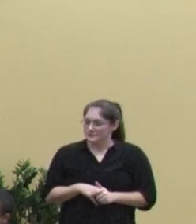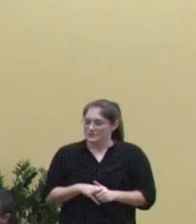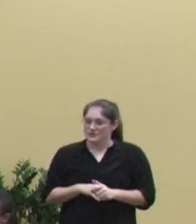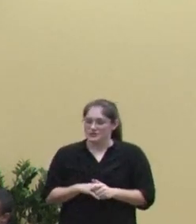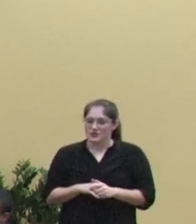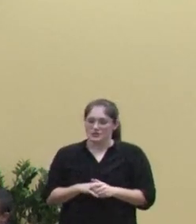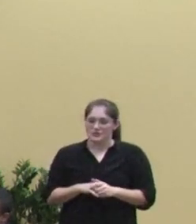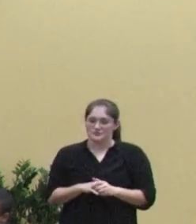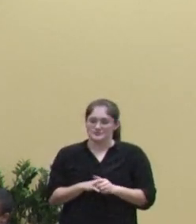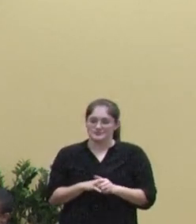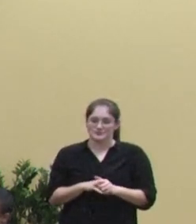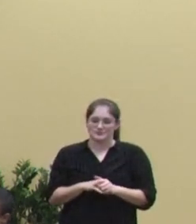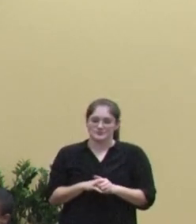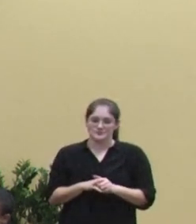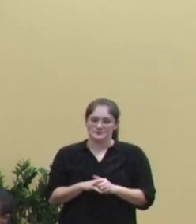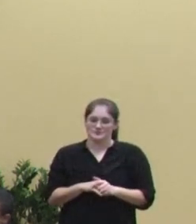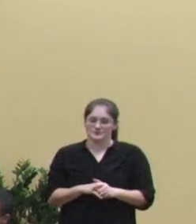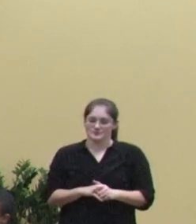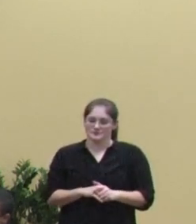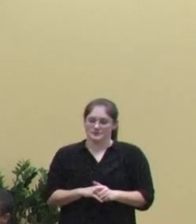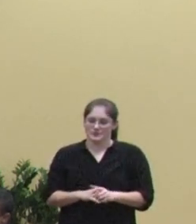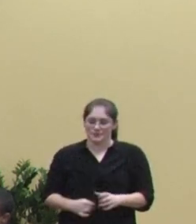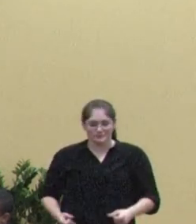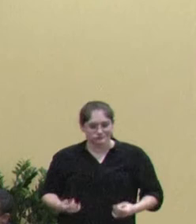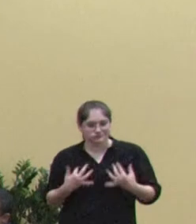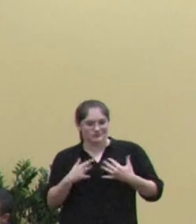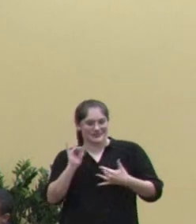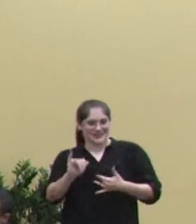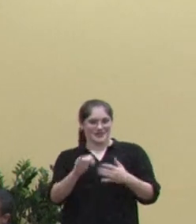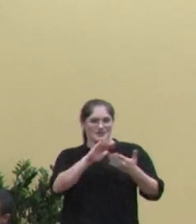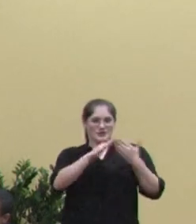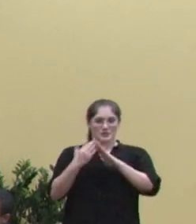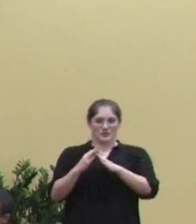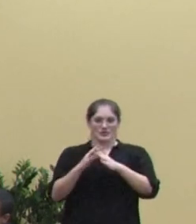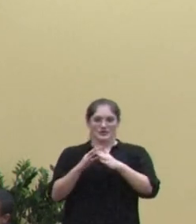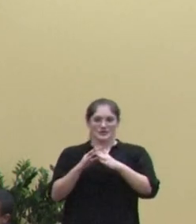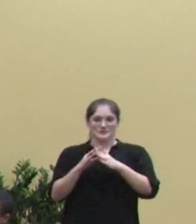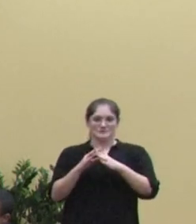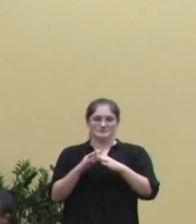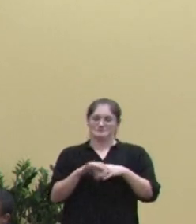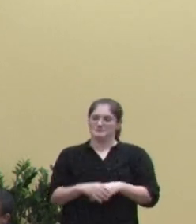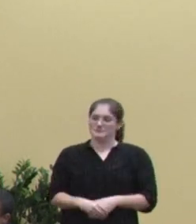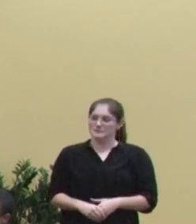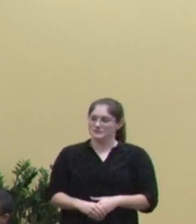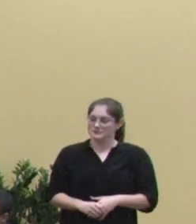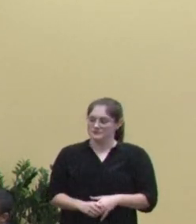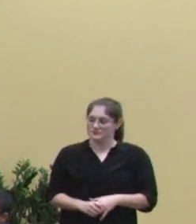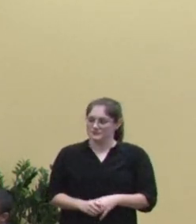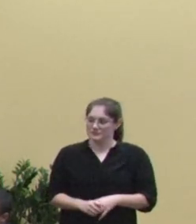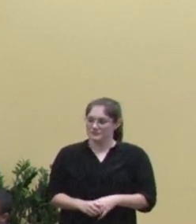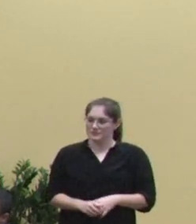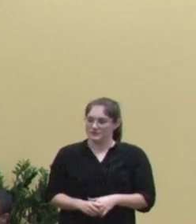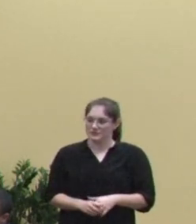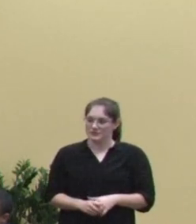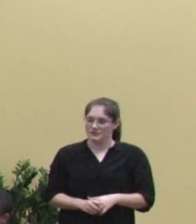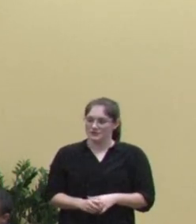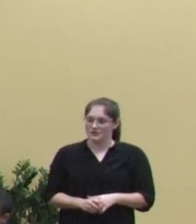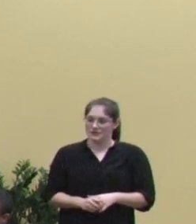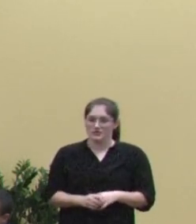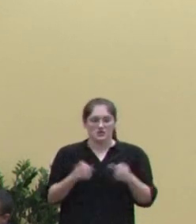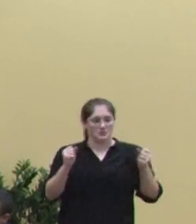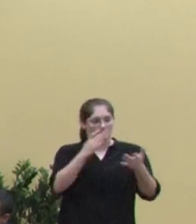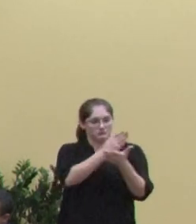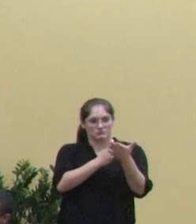cultivating that community feeling, as you mentioned, and really engaging and showing that there are multiple facets to our community than just